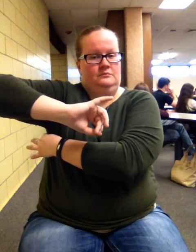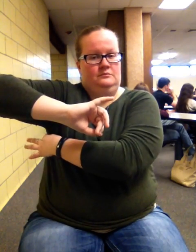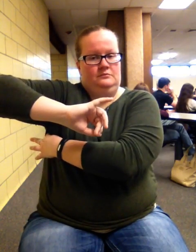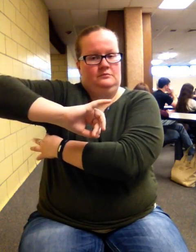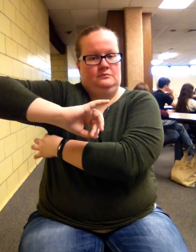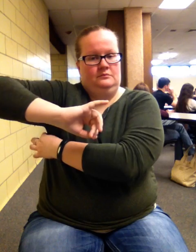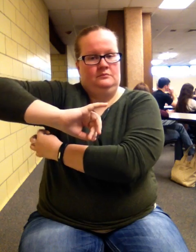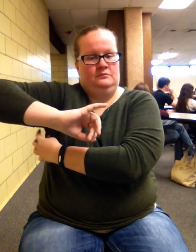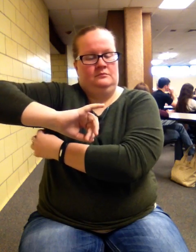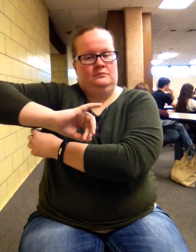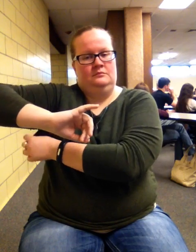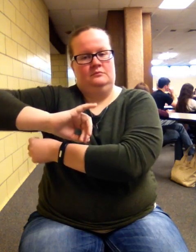cash flows, your net present value,